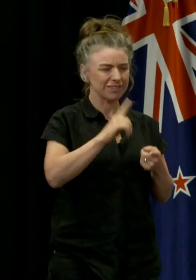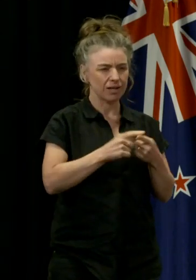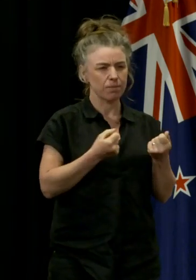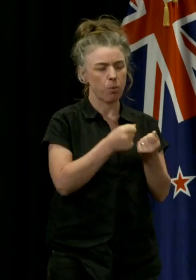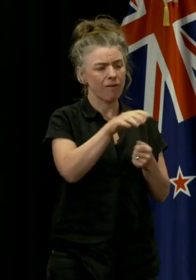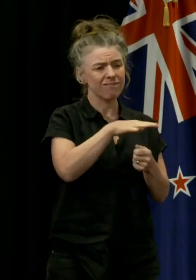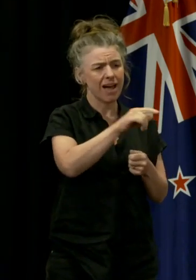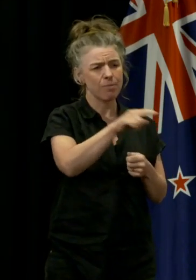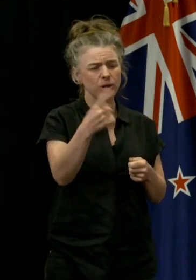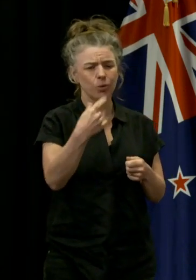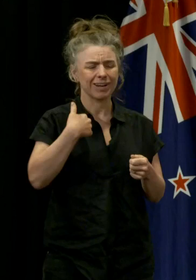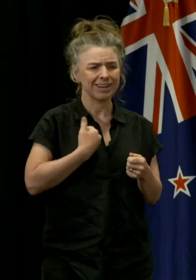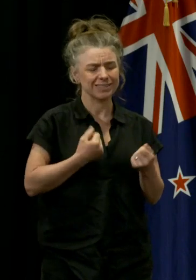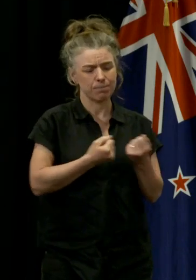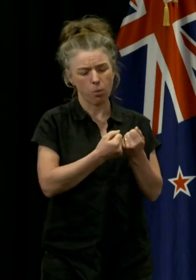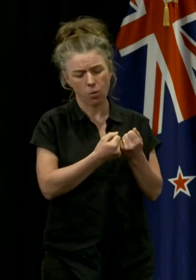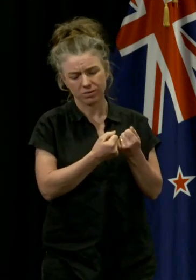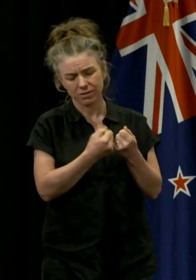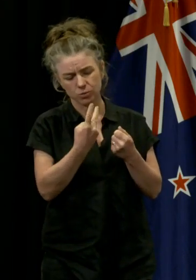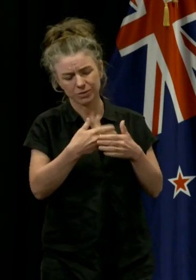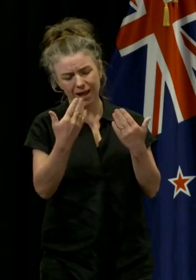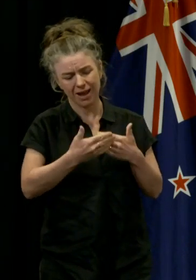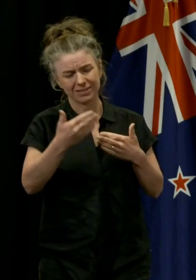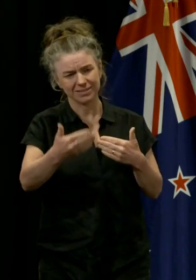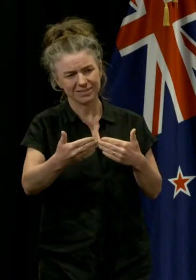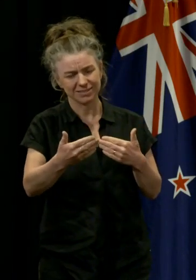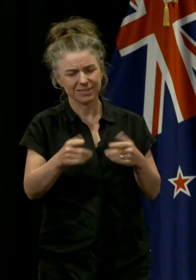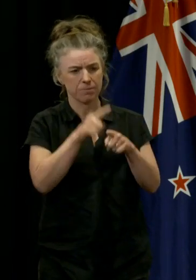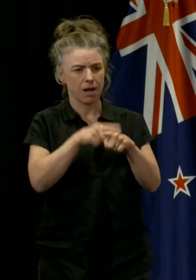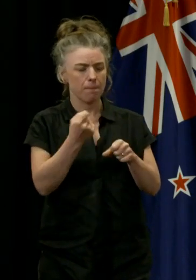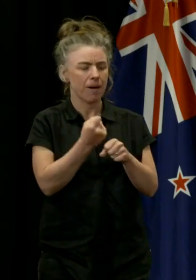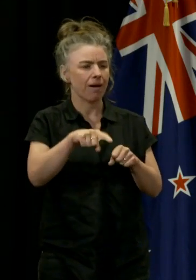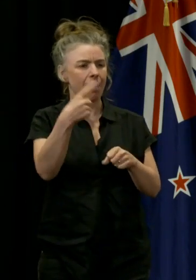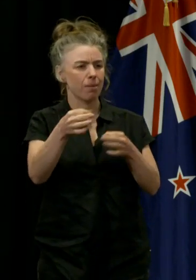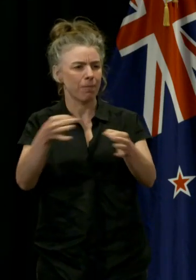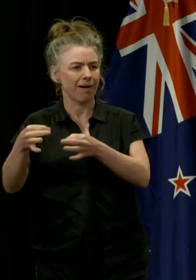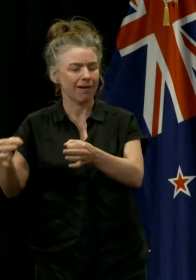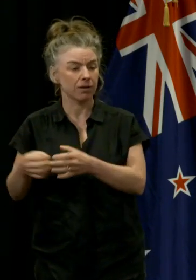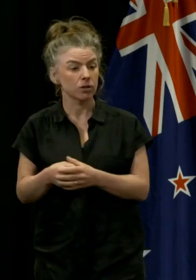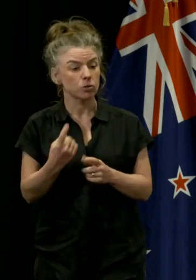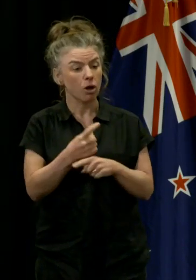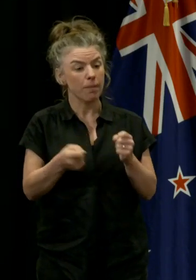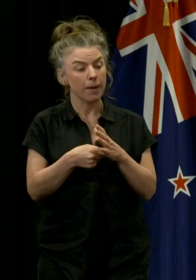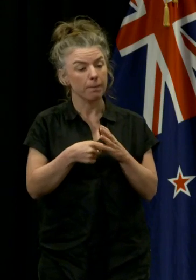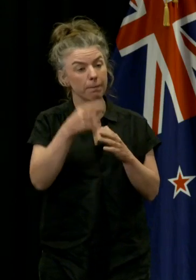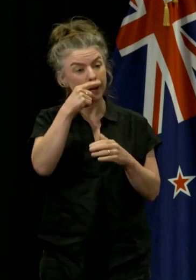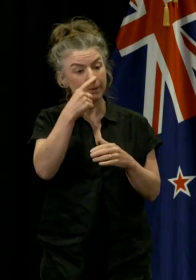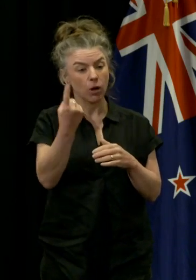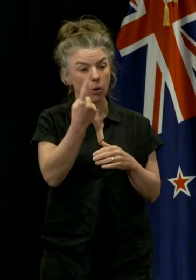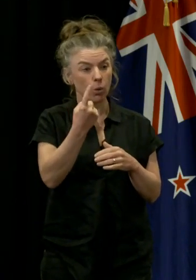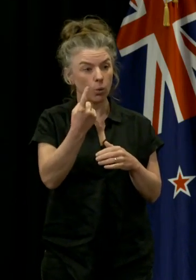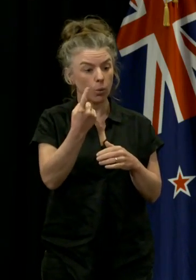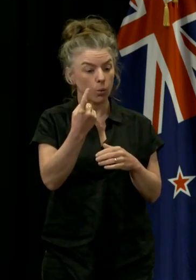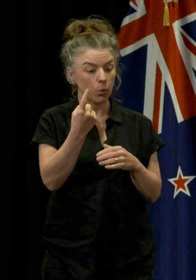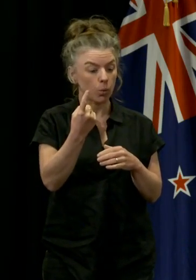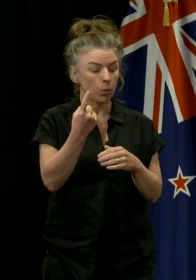families that need that over the next 48 hours while they make other arrangements. That's why for that essential workforce, it is important that schools